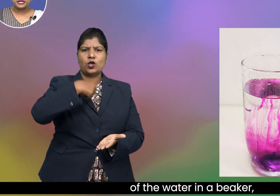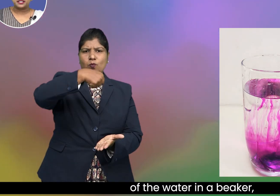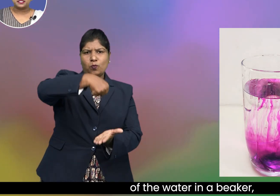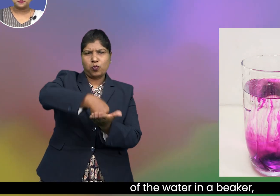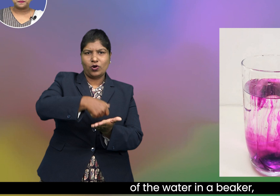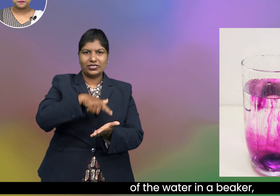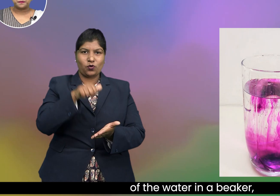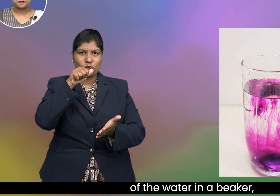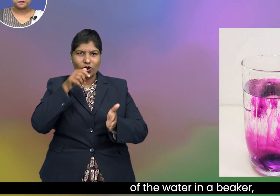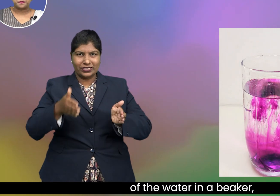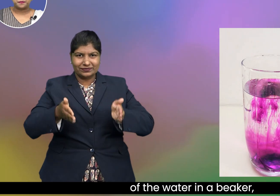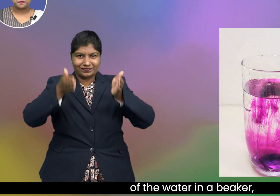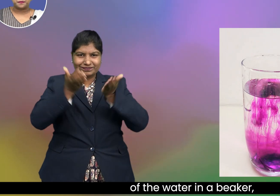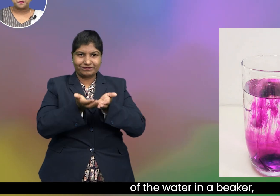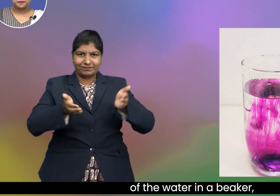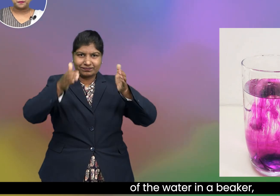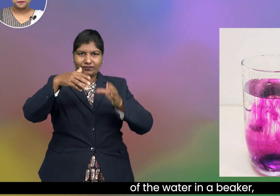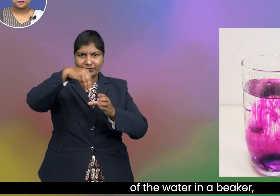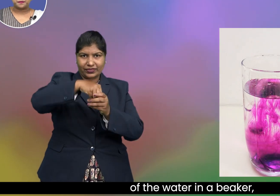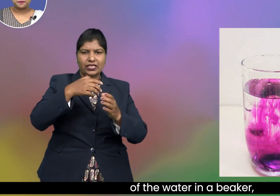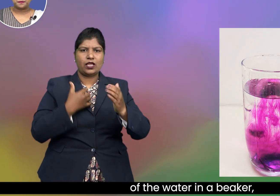a beaker.